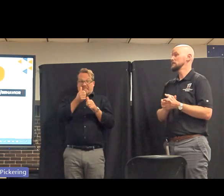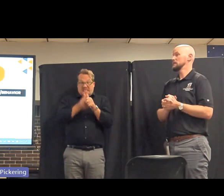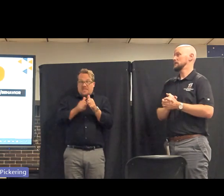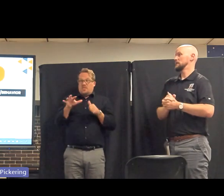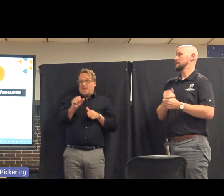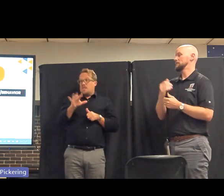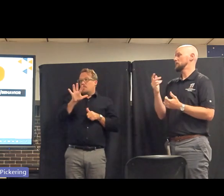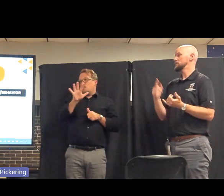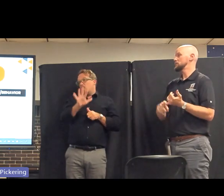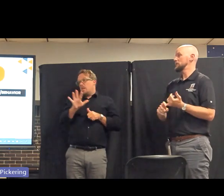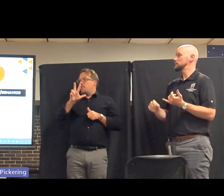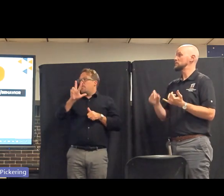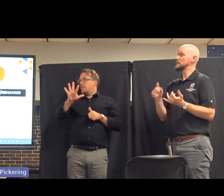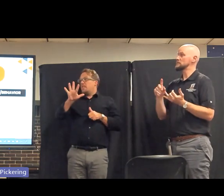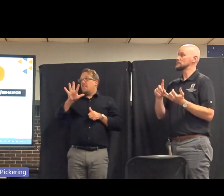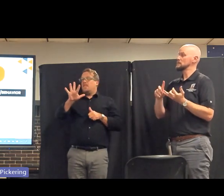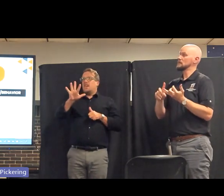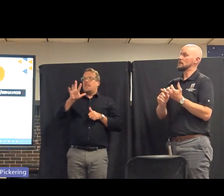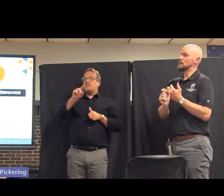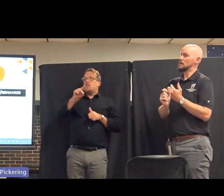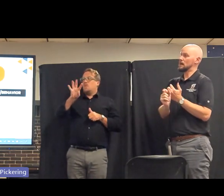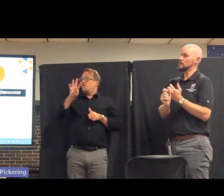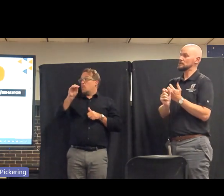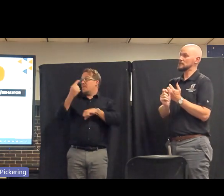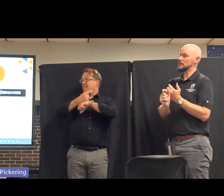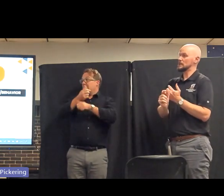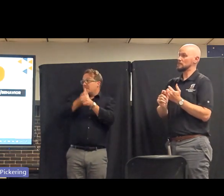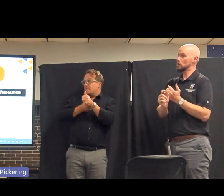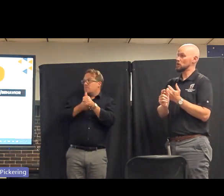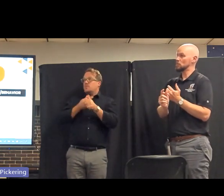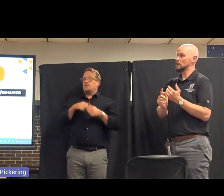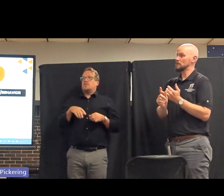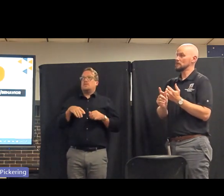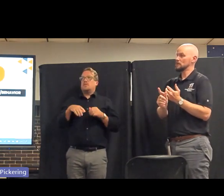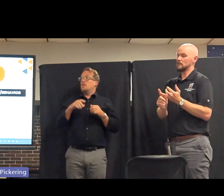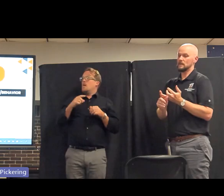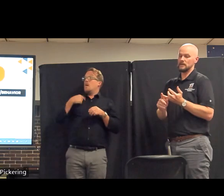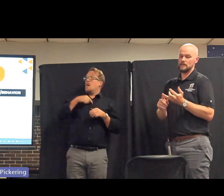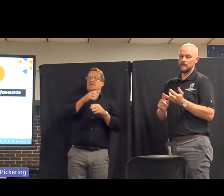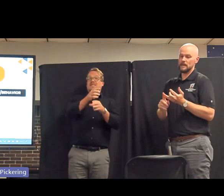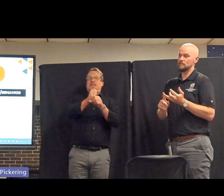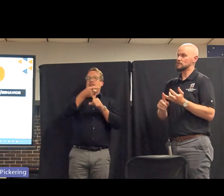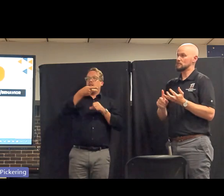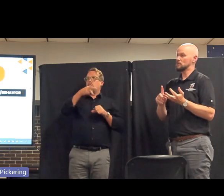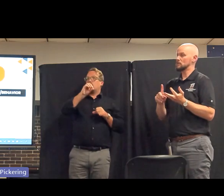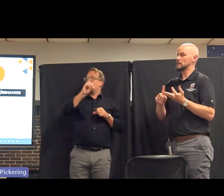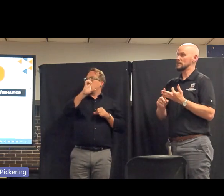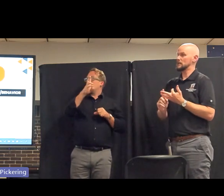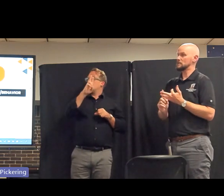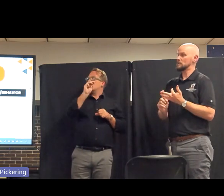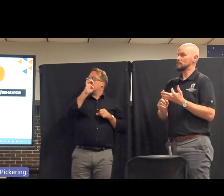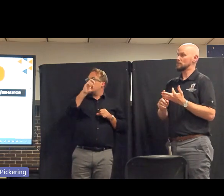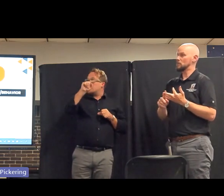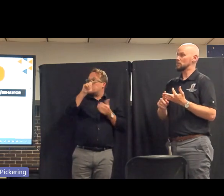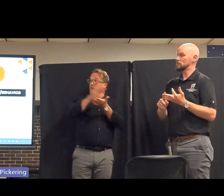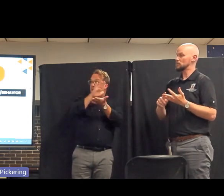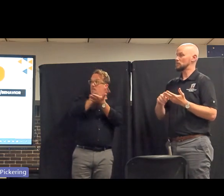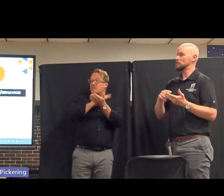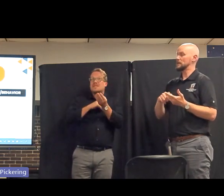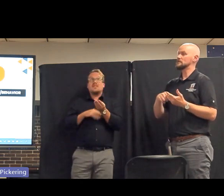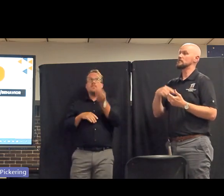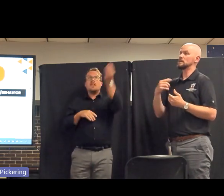each. The registration piece, us getting the procurement documents in order, getting that submitted for